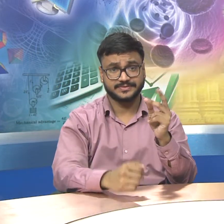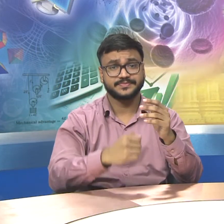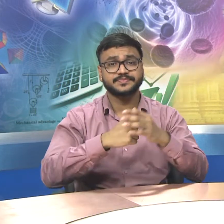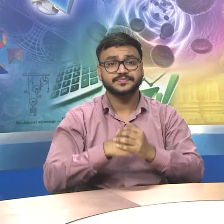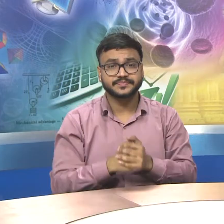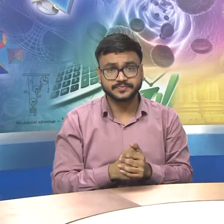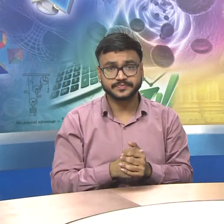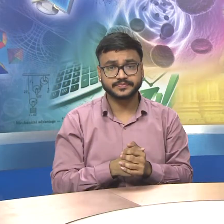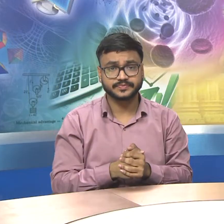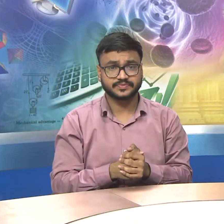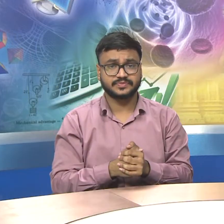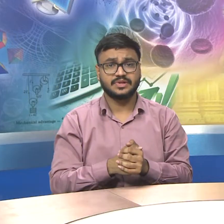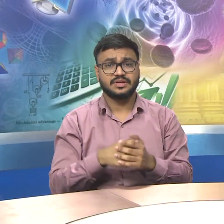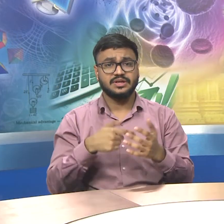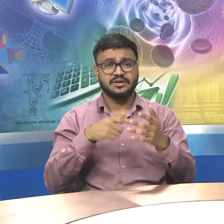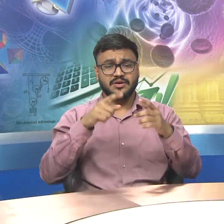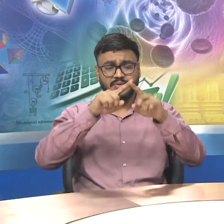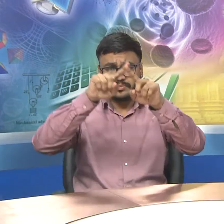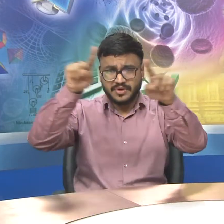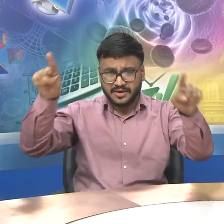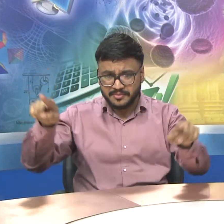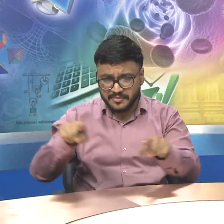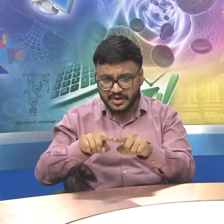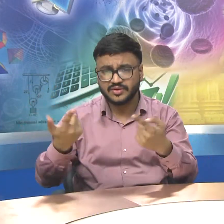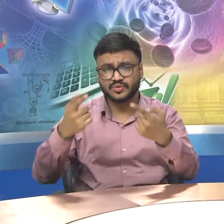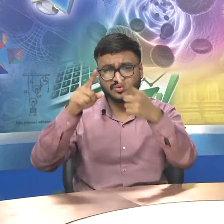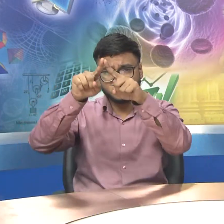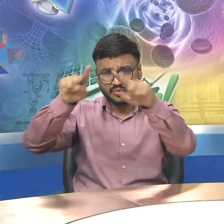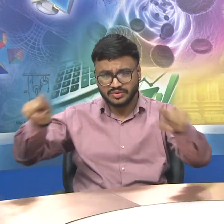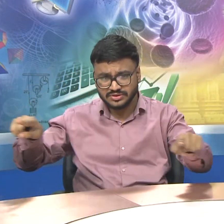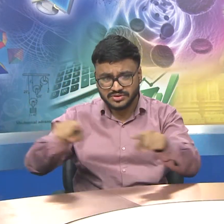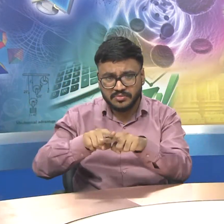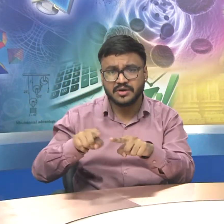Second is describe the shape or the action.